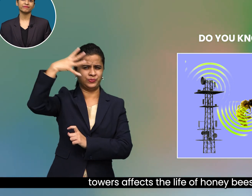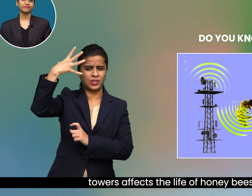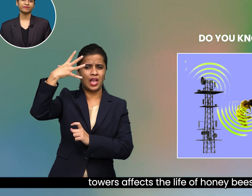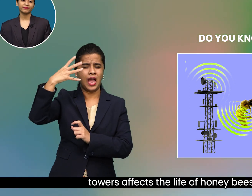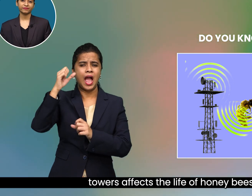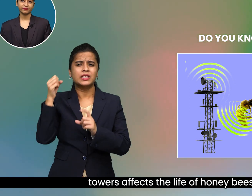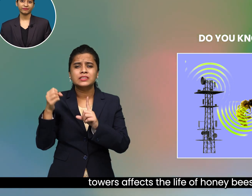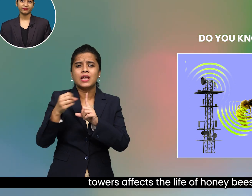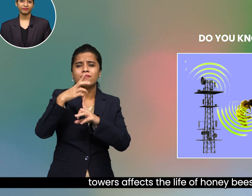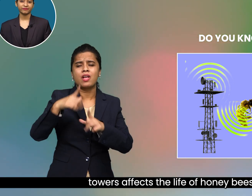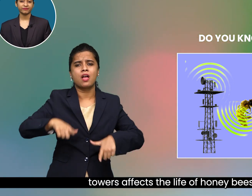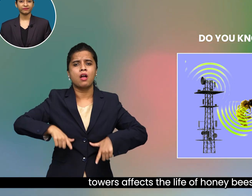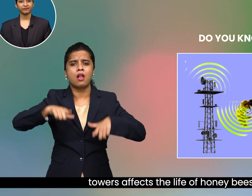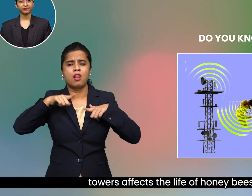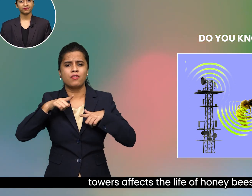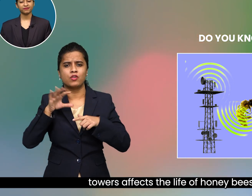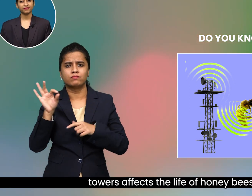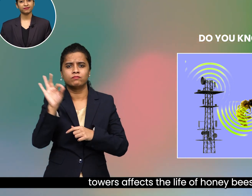honeybees.